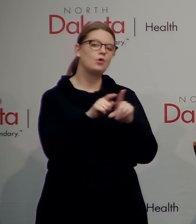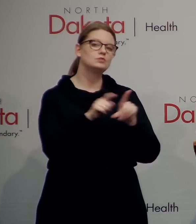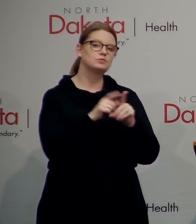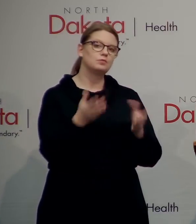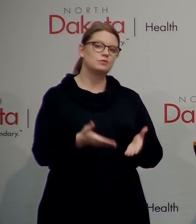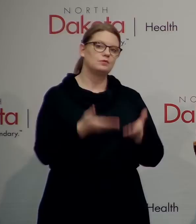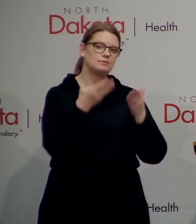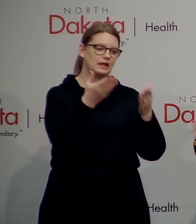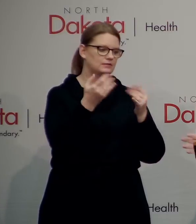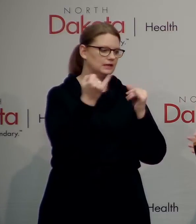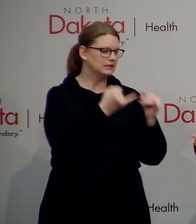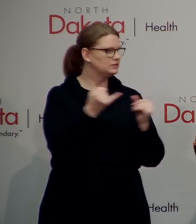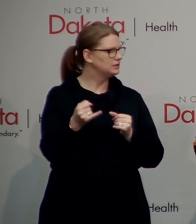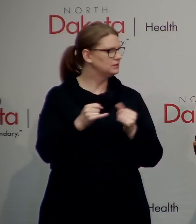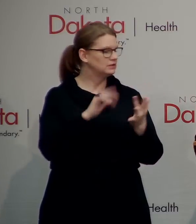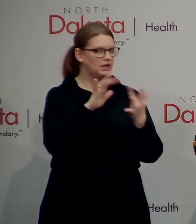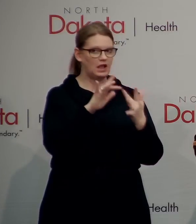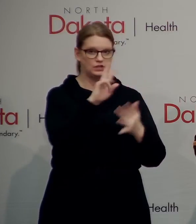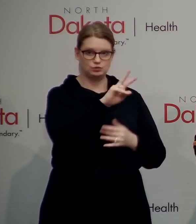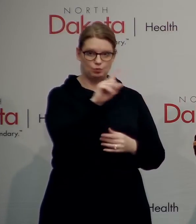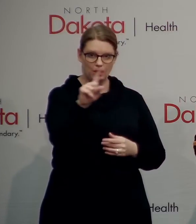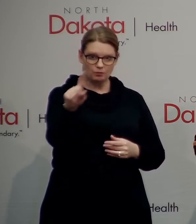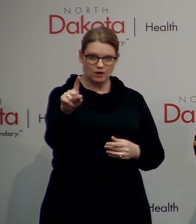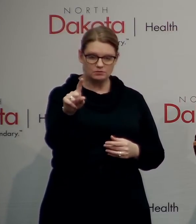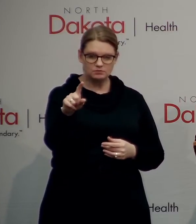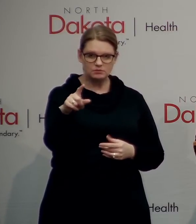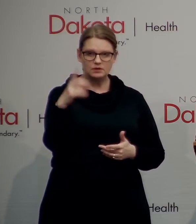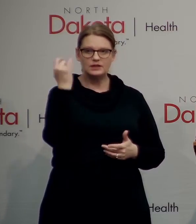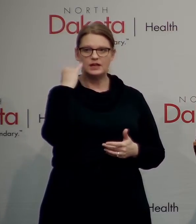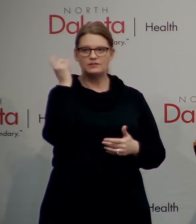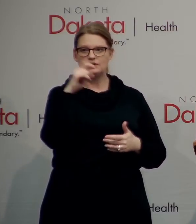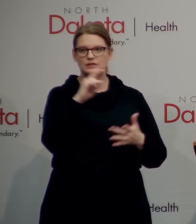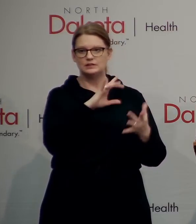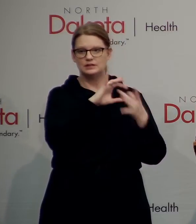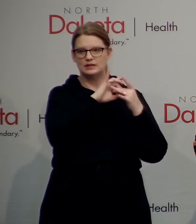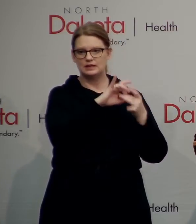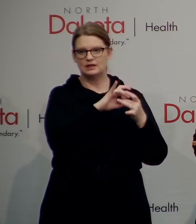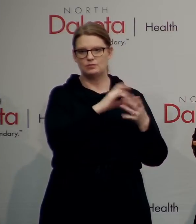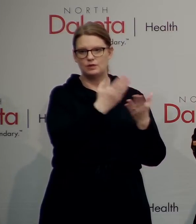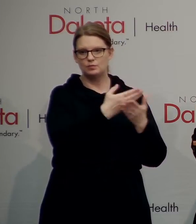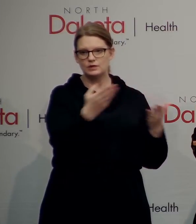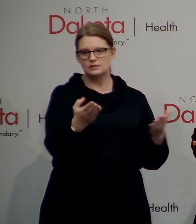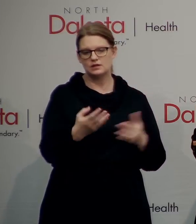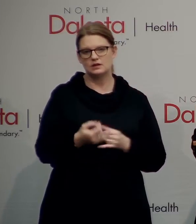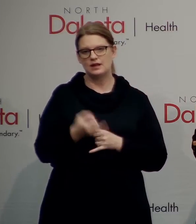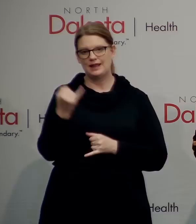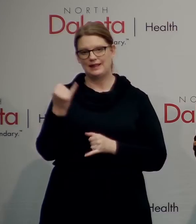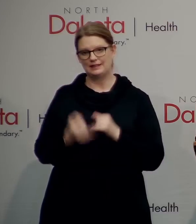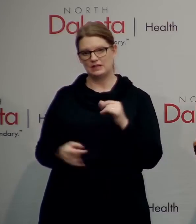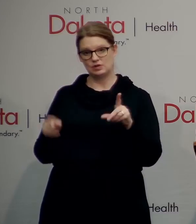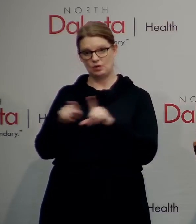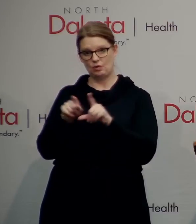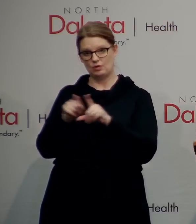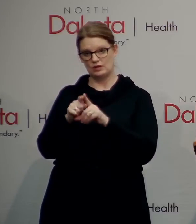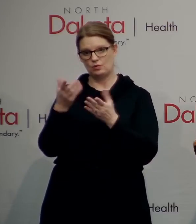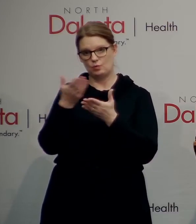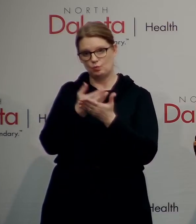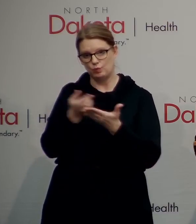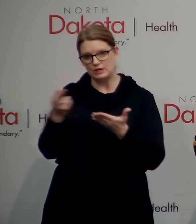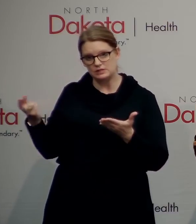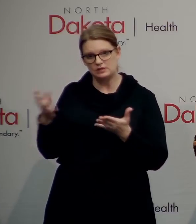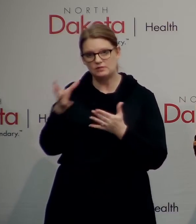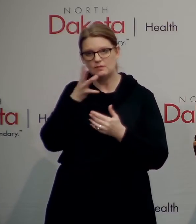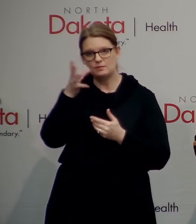recommend individuals to contact 211 if they're needing to connect to resources. And lastly, we've also added resources for parents